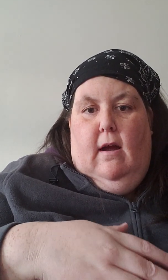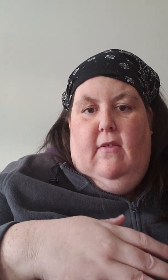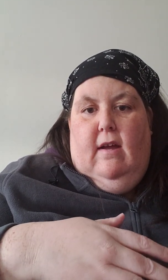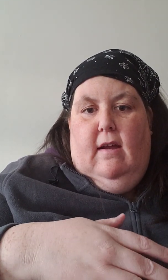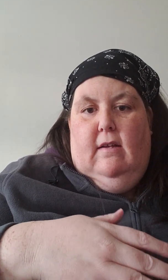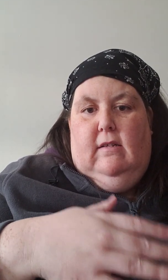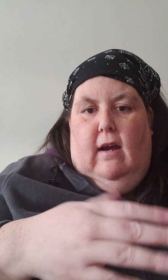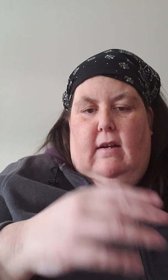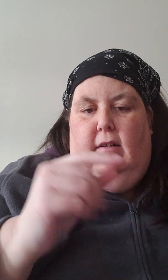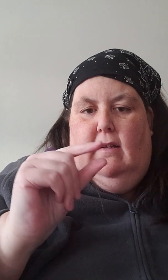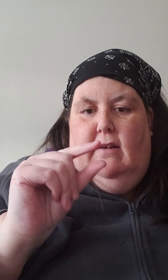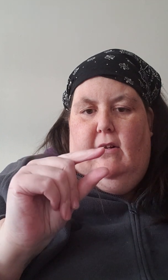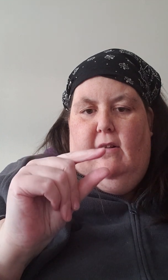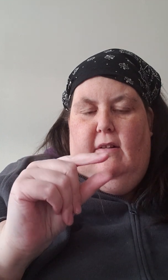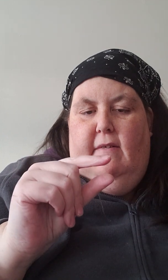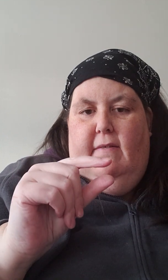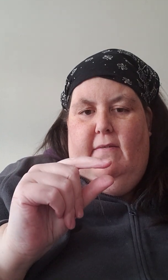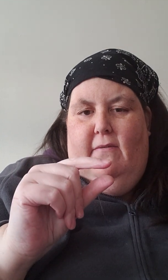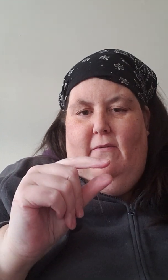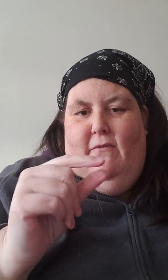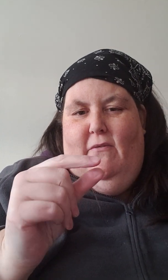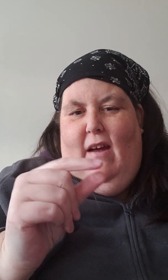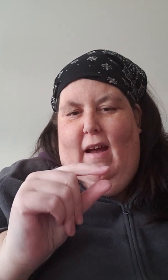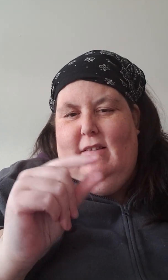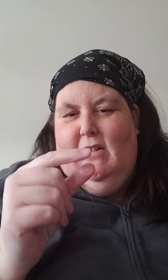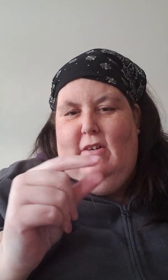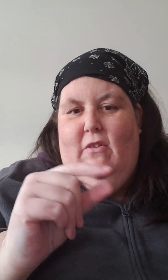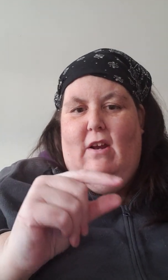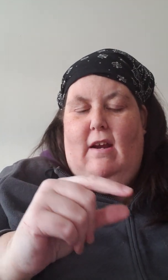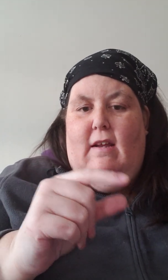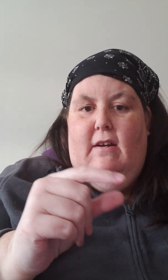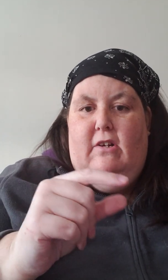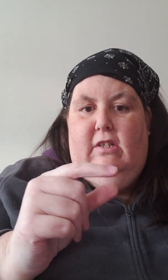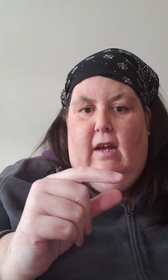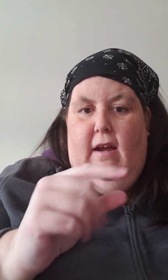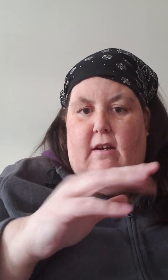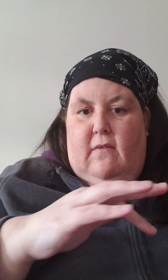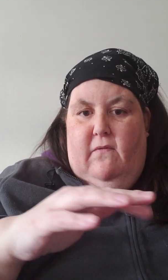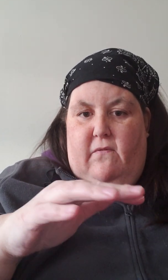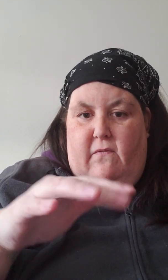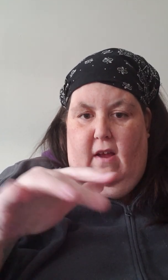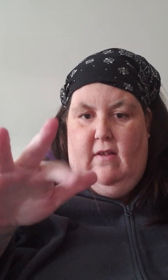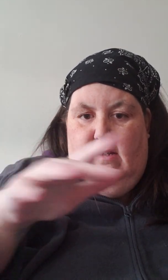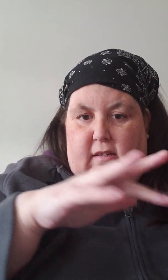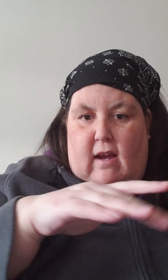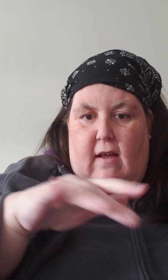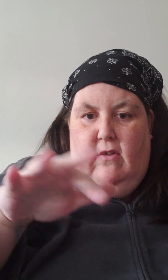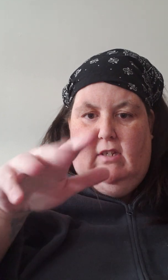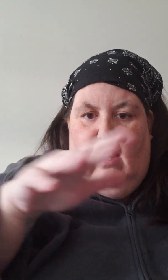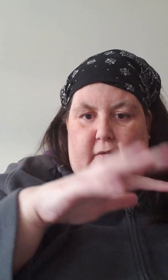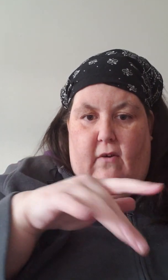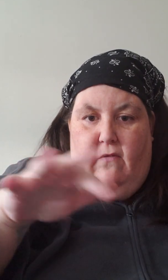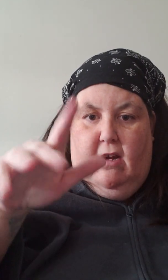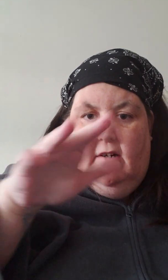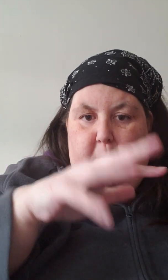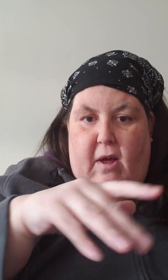think I can sign a little faster than I can understand. And this is the sign for finger